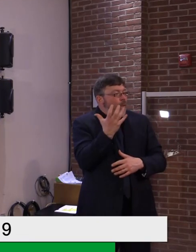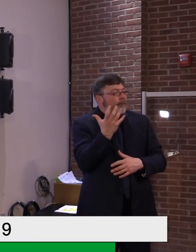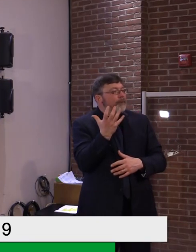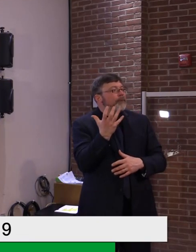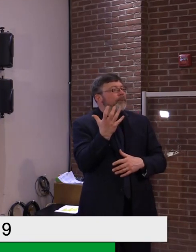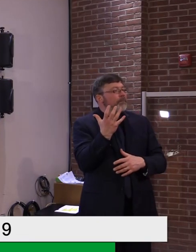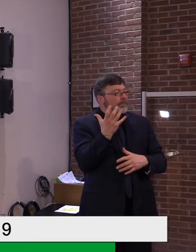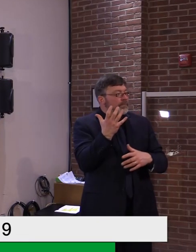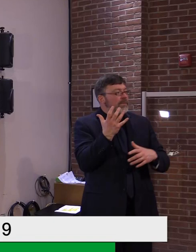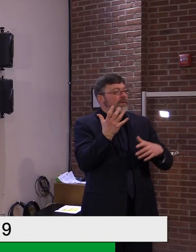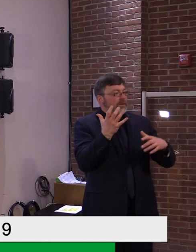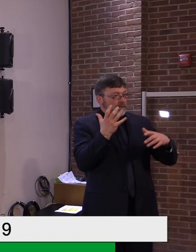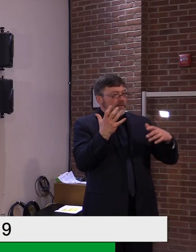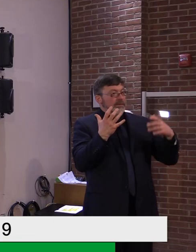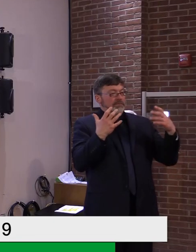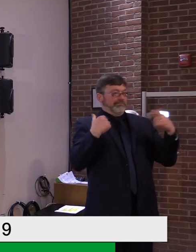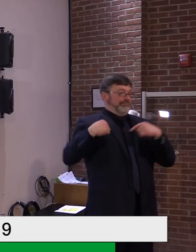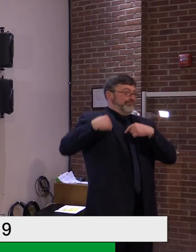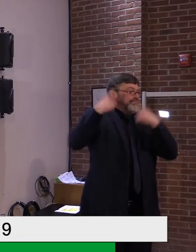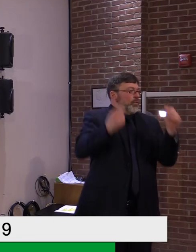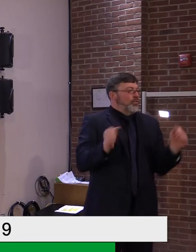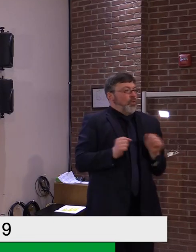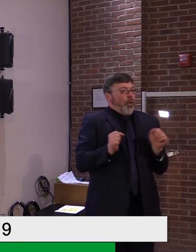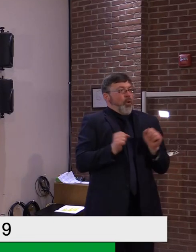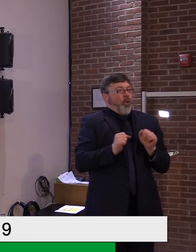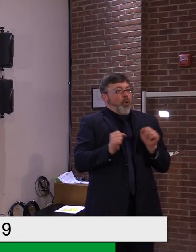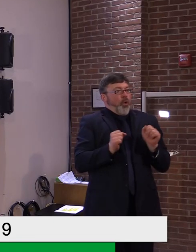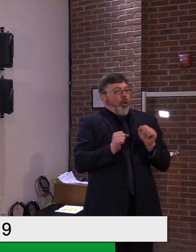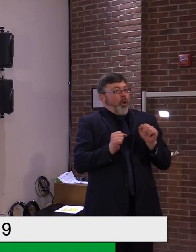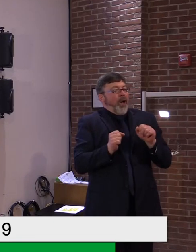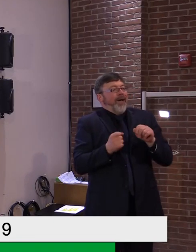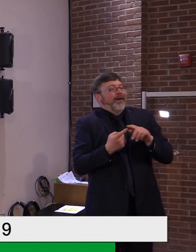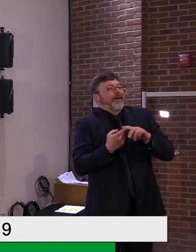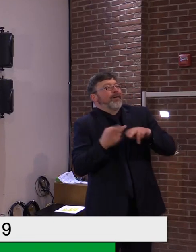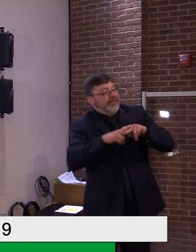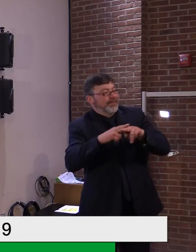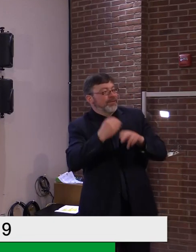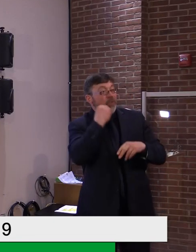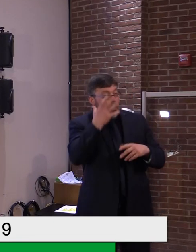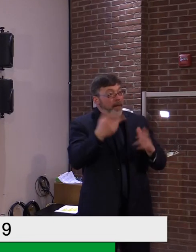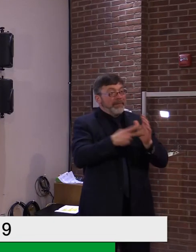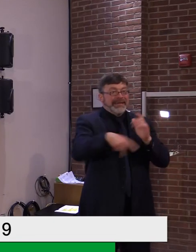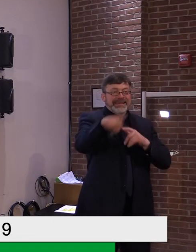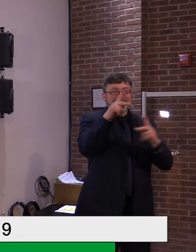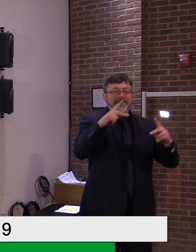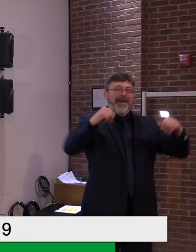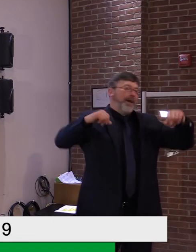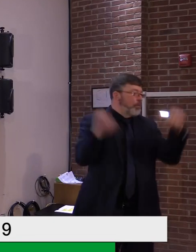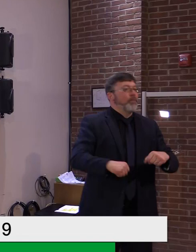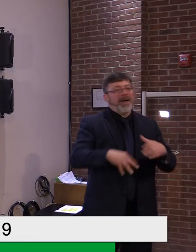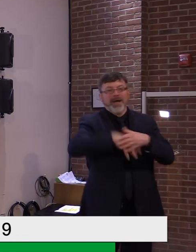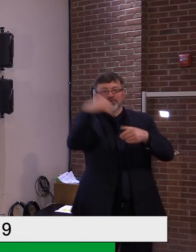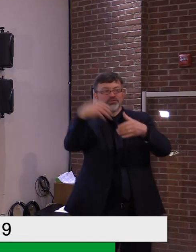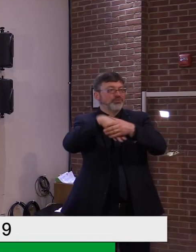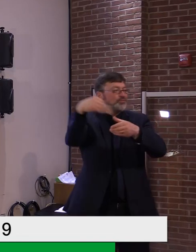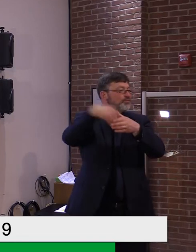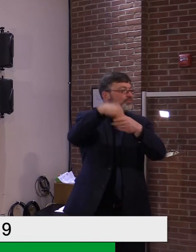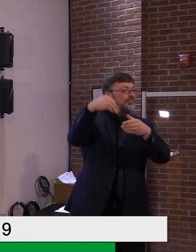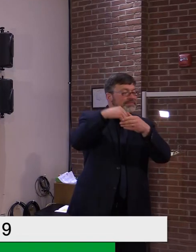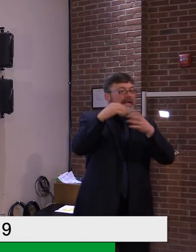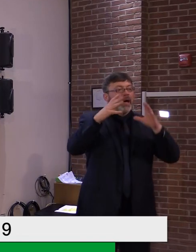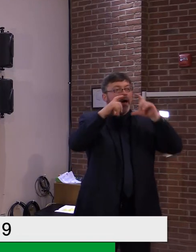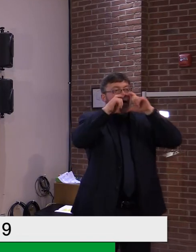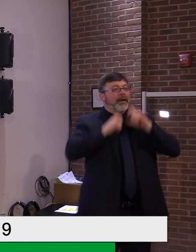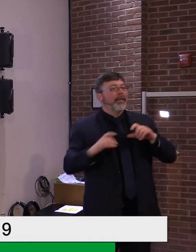recently. Some states have suggested that as more and more of the vaccine is being delivered and people are taking